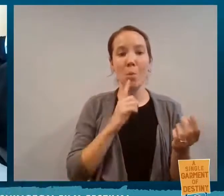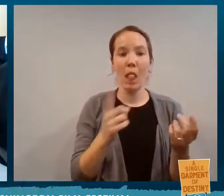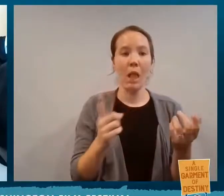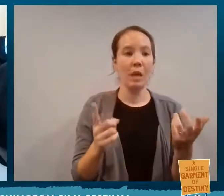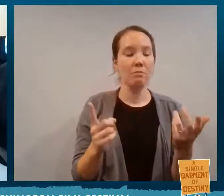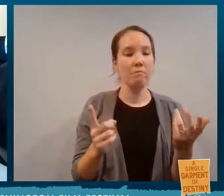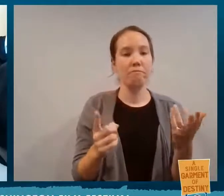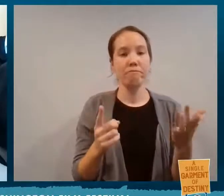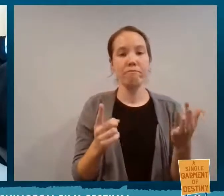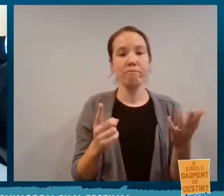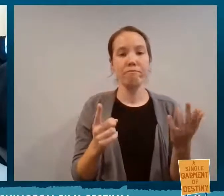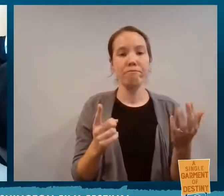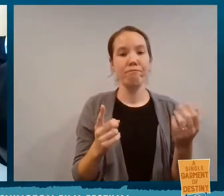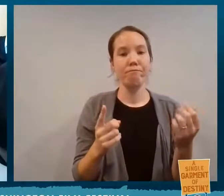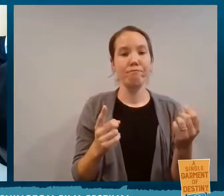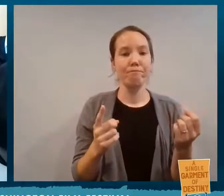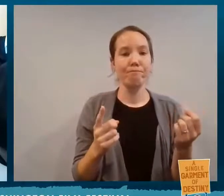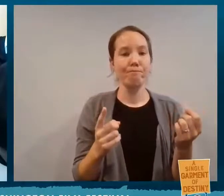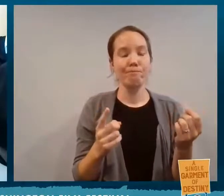esoteric,